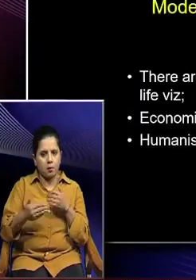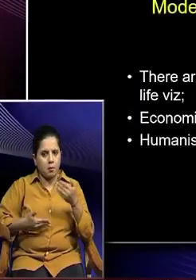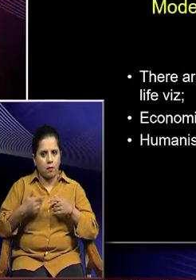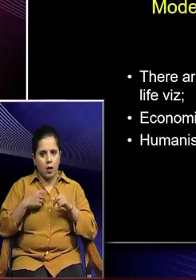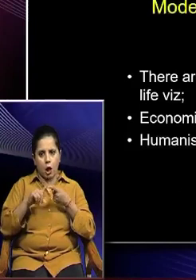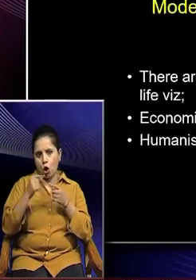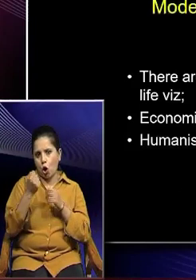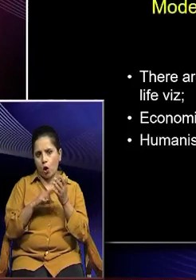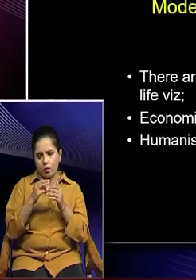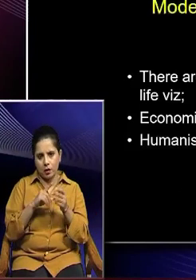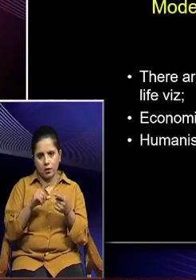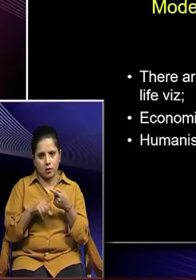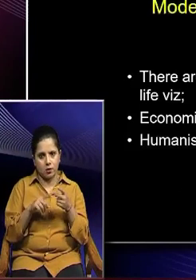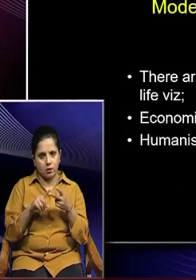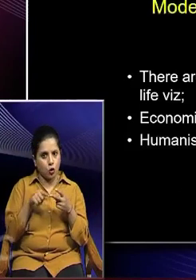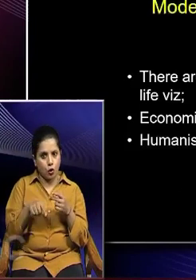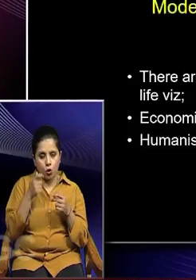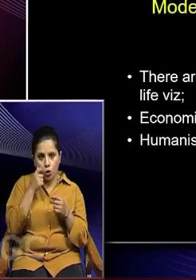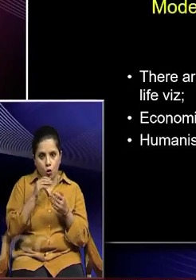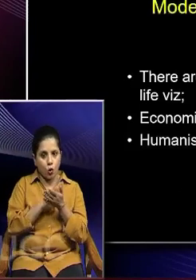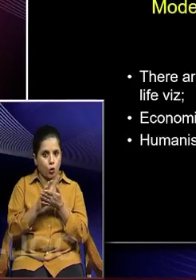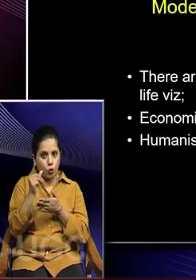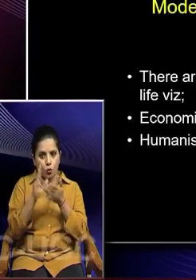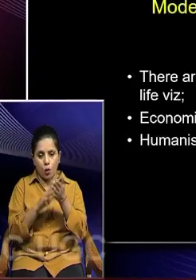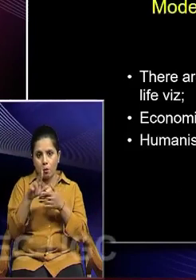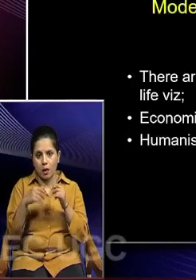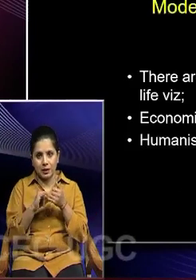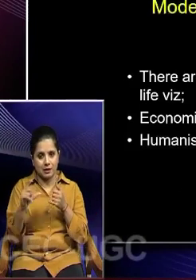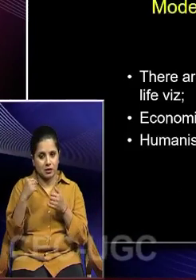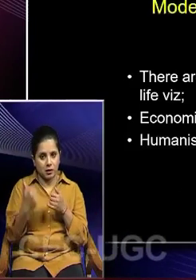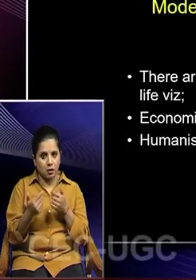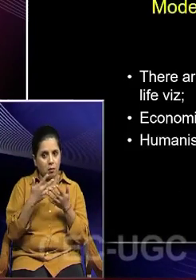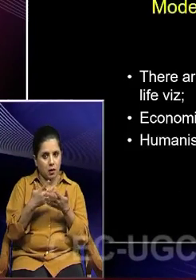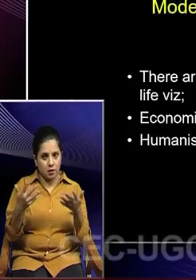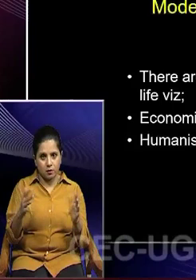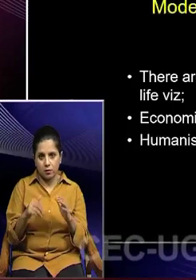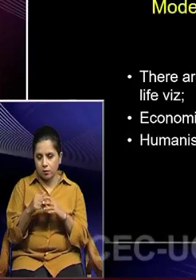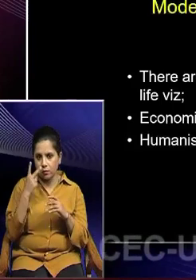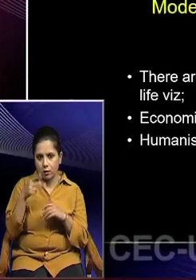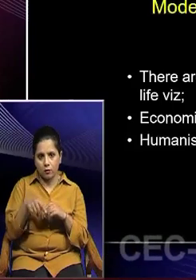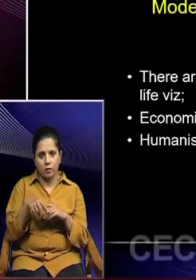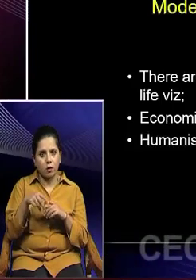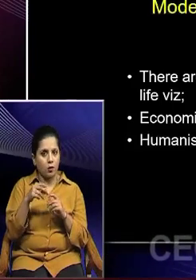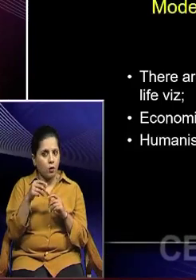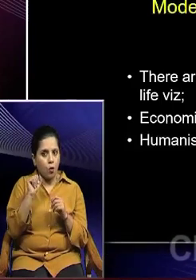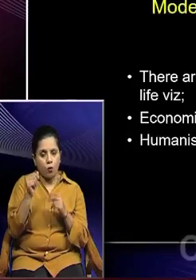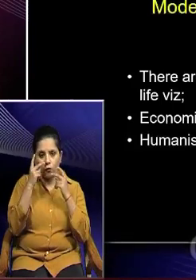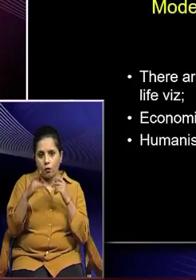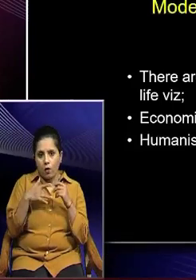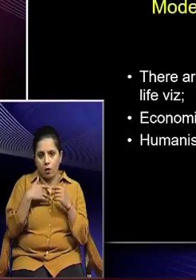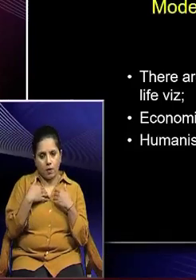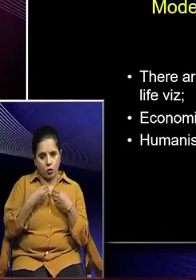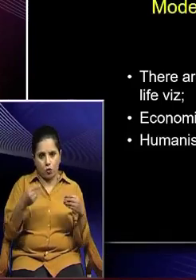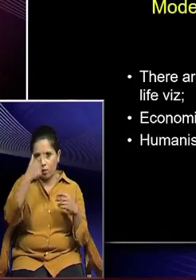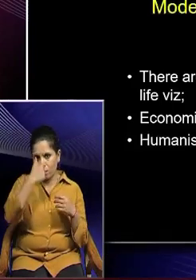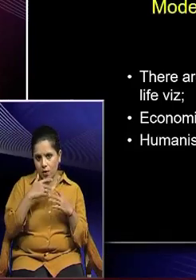man. Second one is humanist materialist view of life, where you are humanist